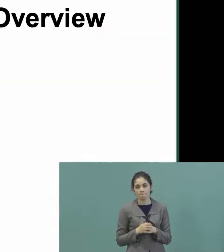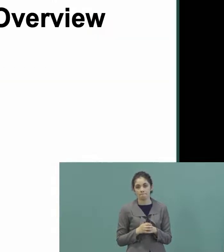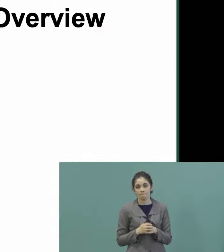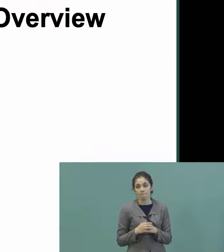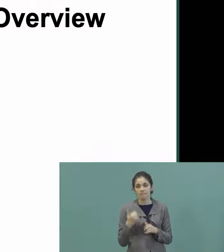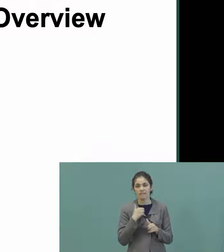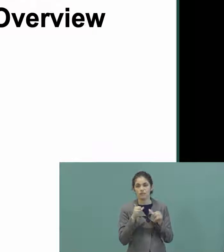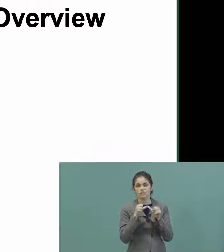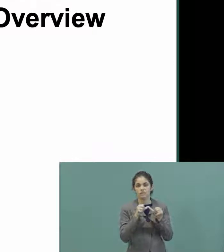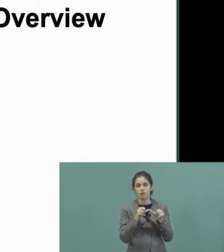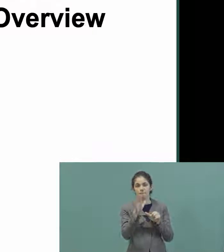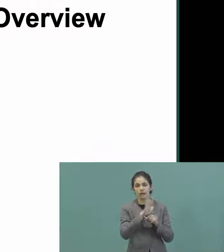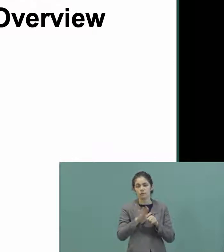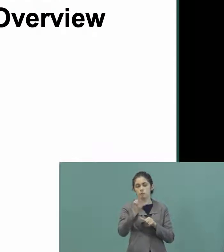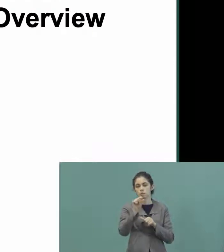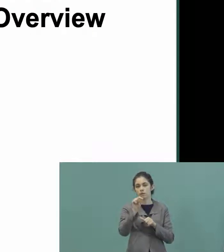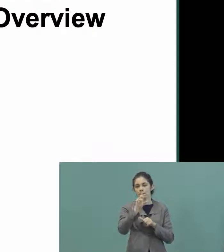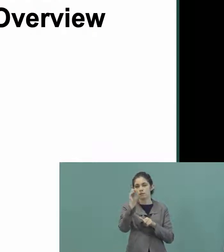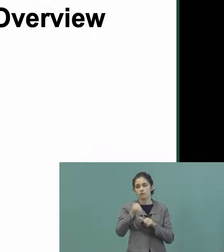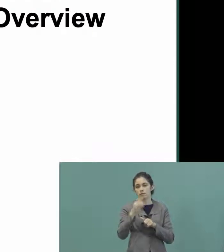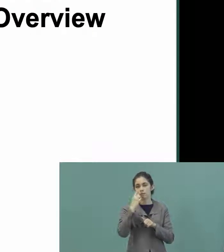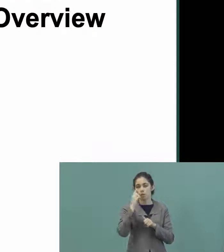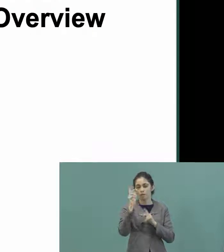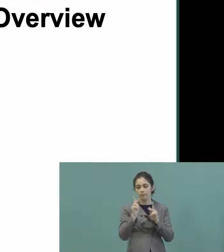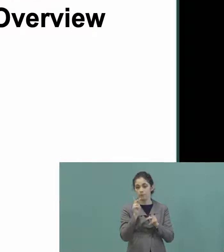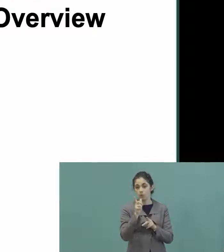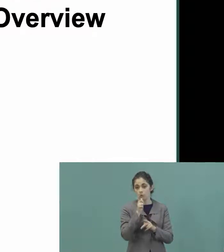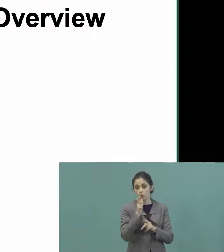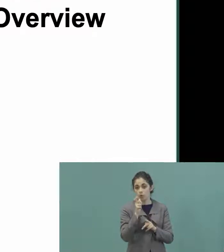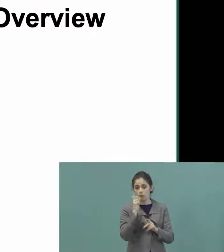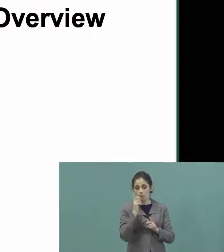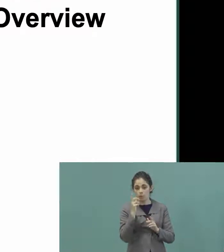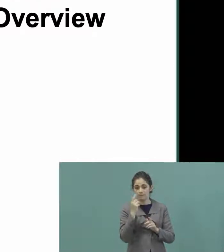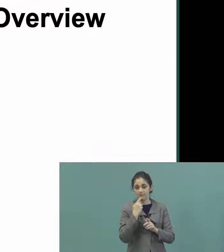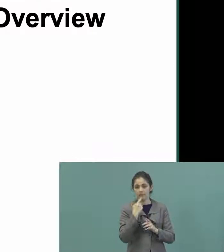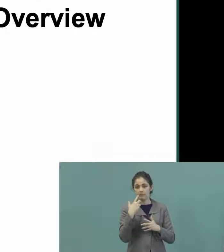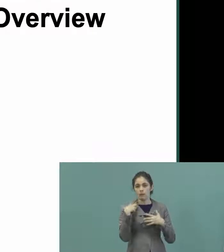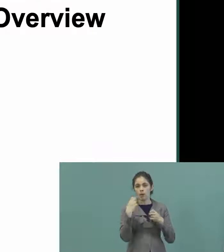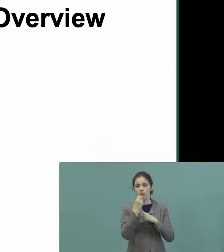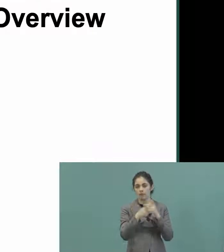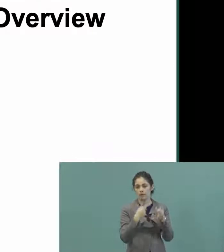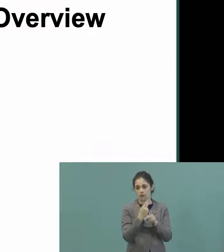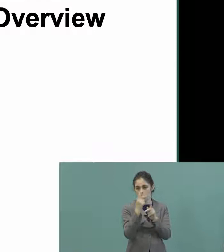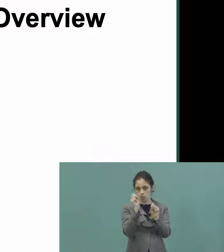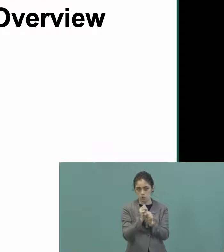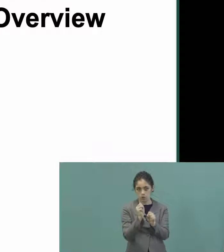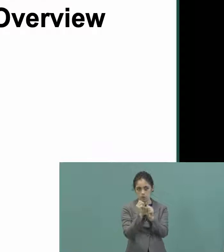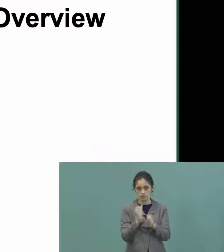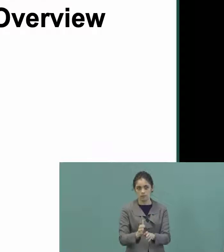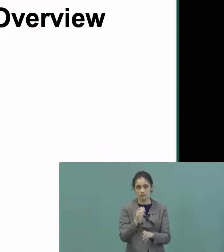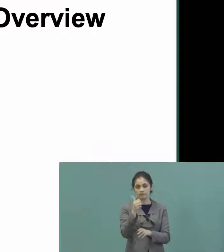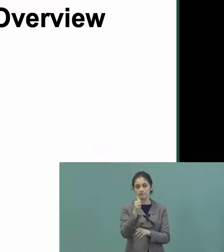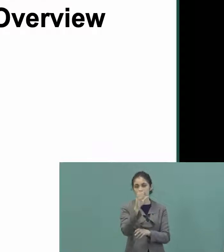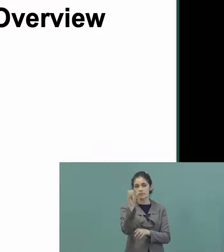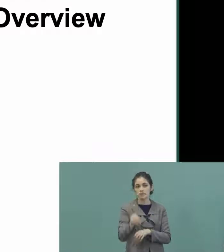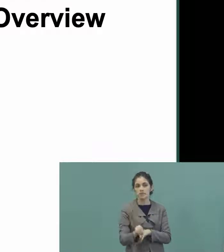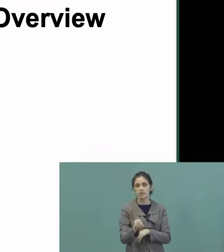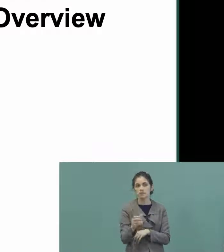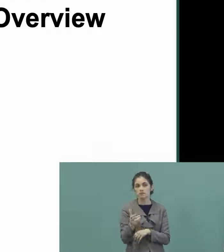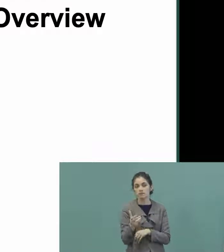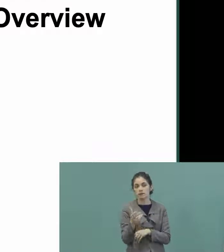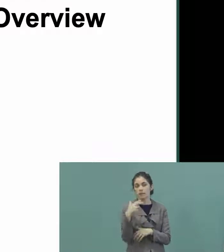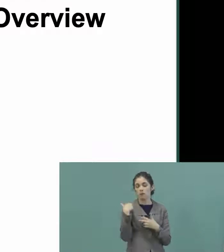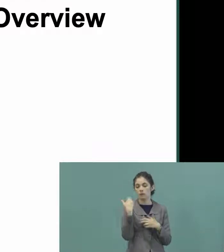We remain around 20% for the number of cases that identify as healthcare employees. About 10% of them